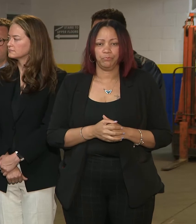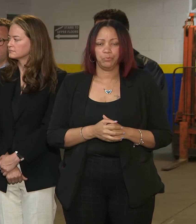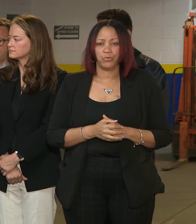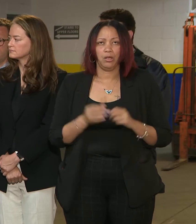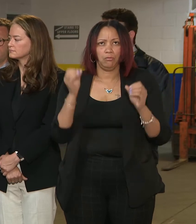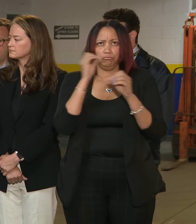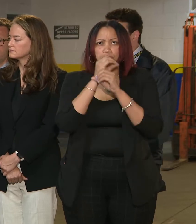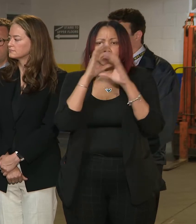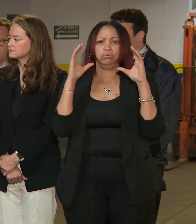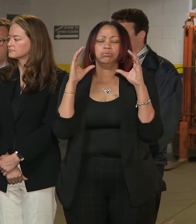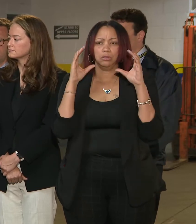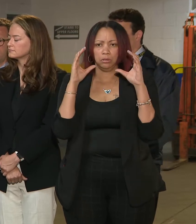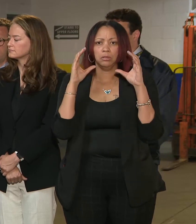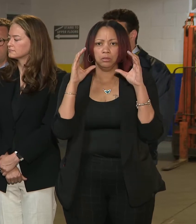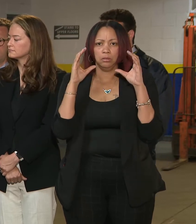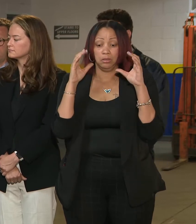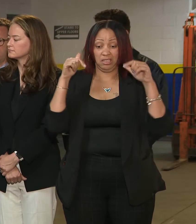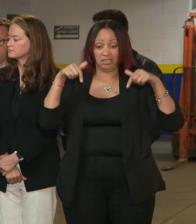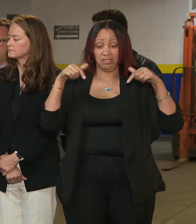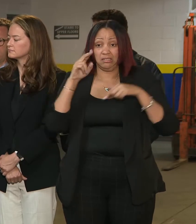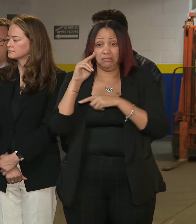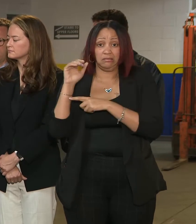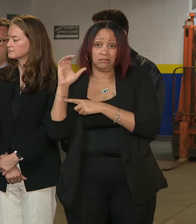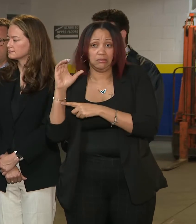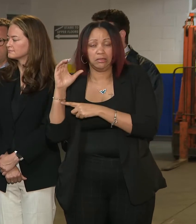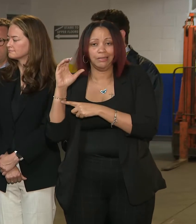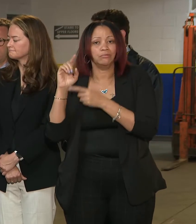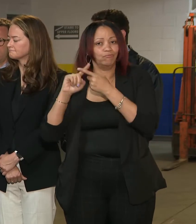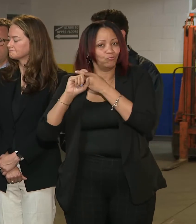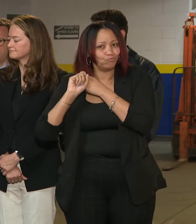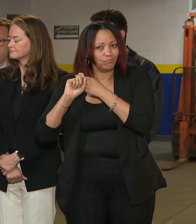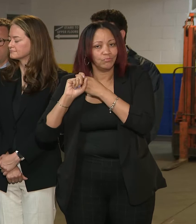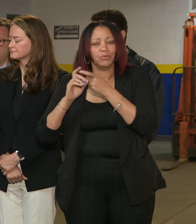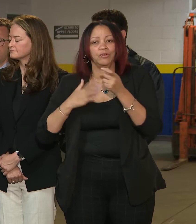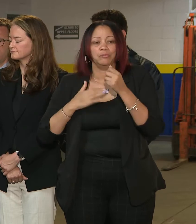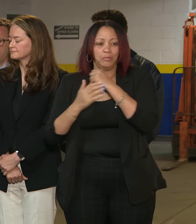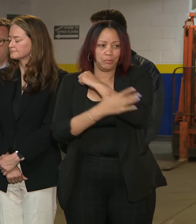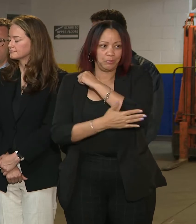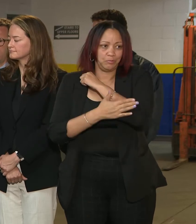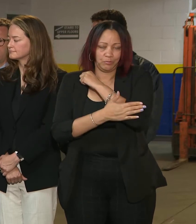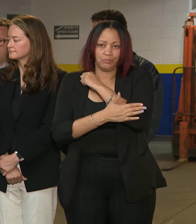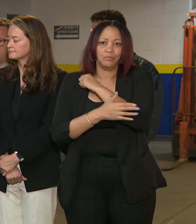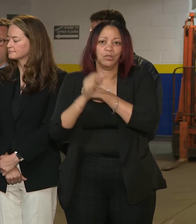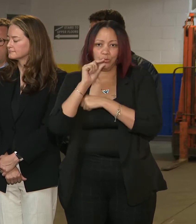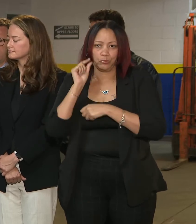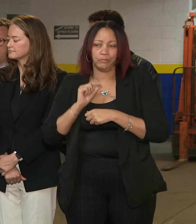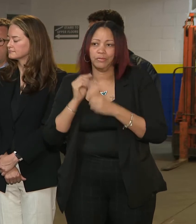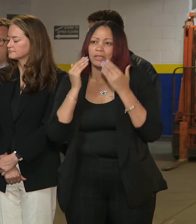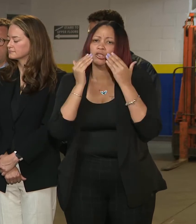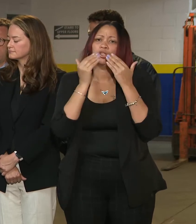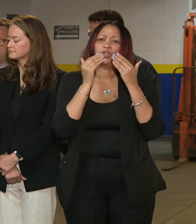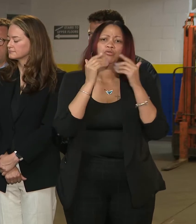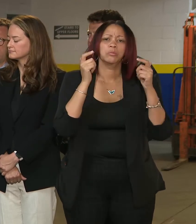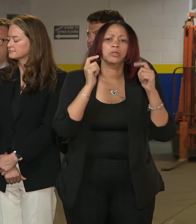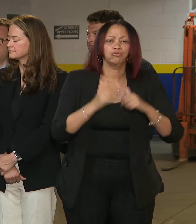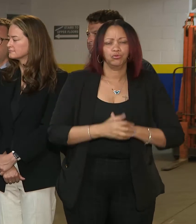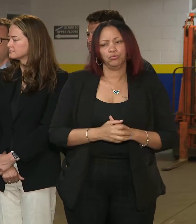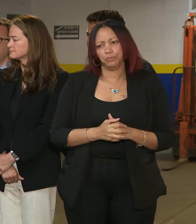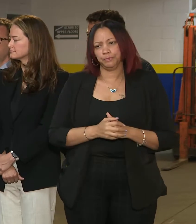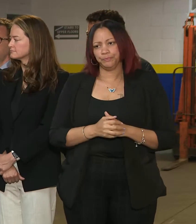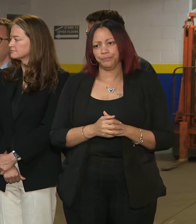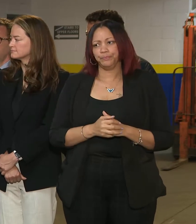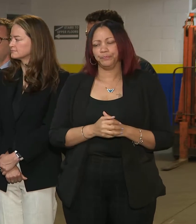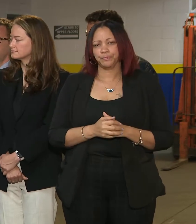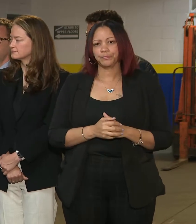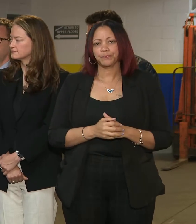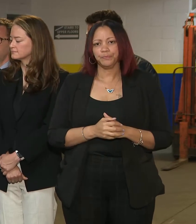picture that the Big Apple is a big friend of my country, of Ukraine. I thank you very much for that.